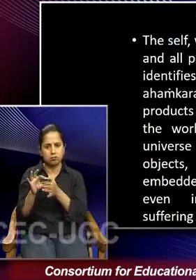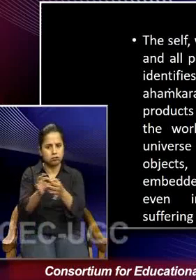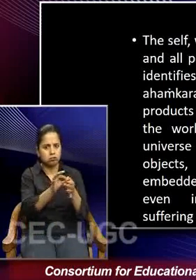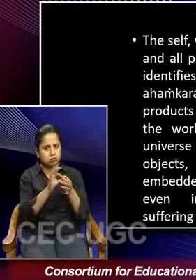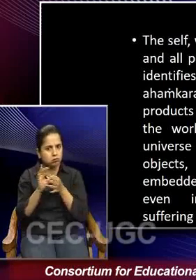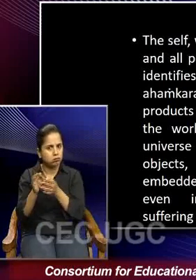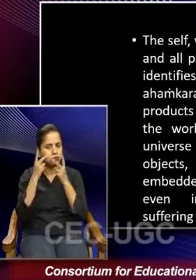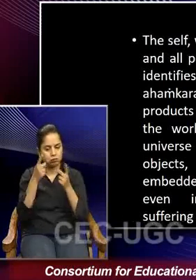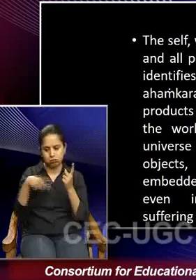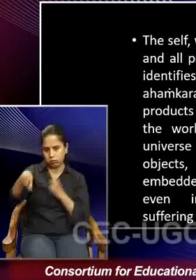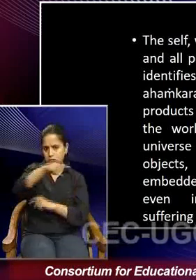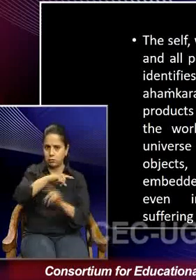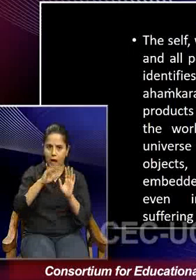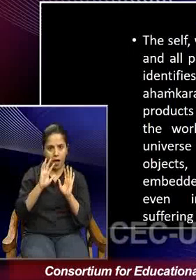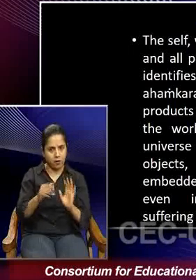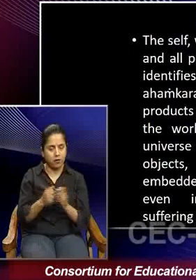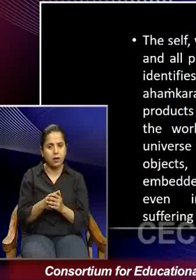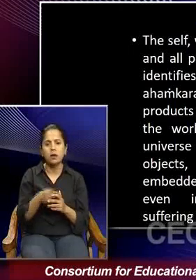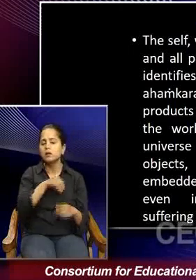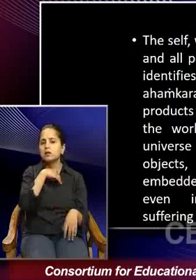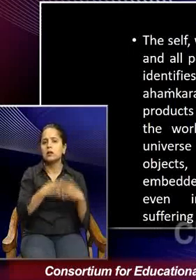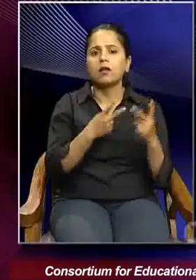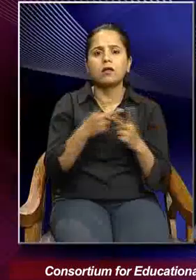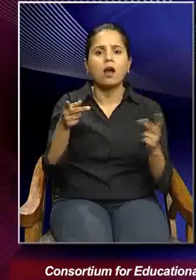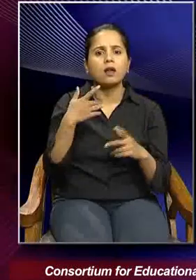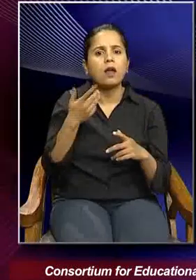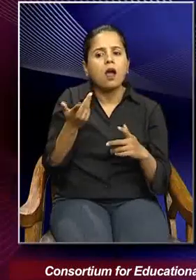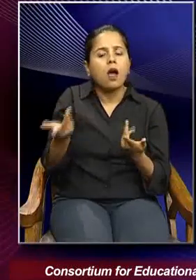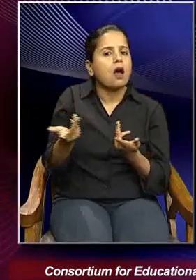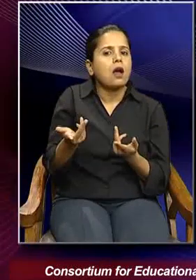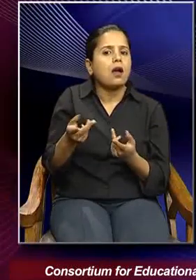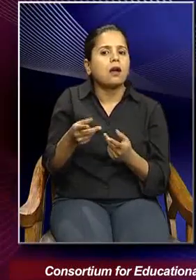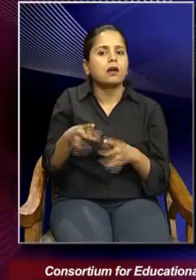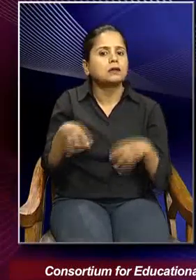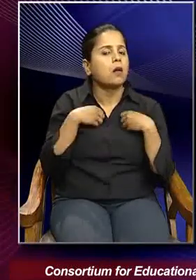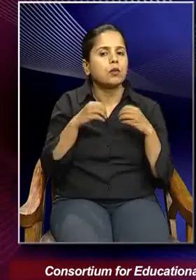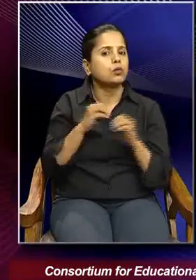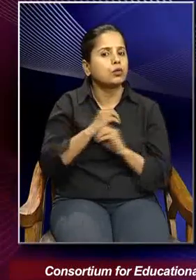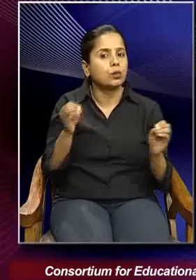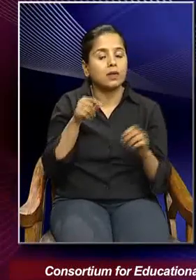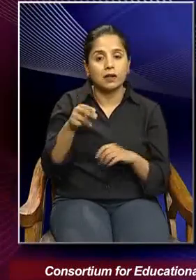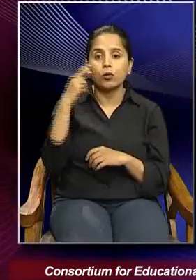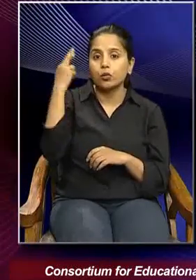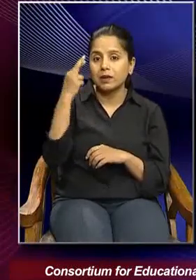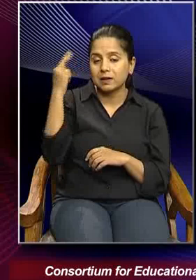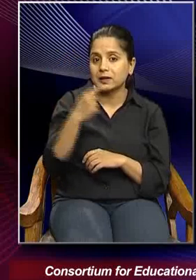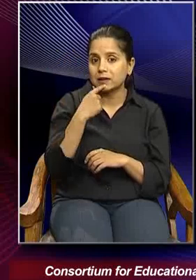interrelated among them, suffering is unavoidable. So, because of this